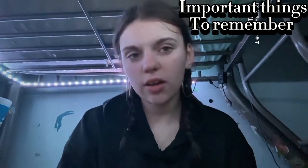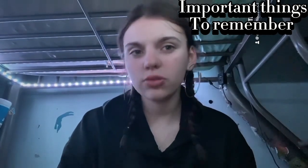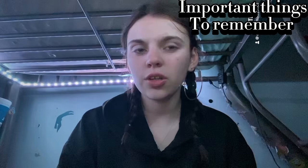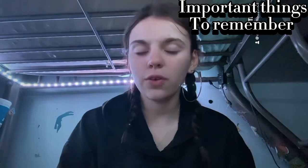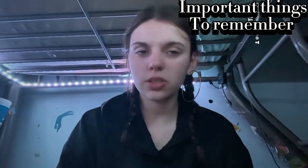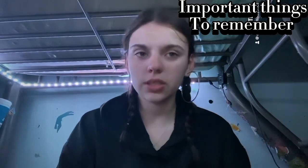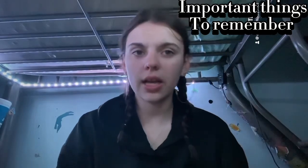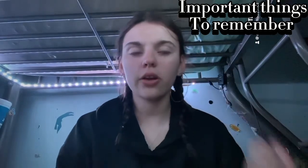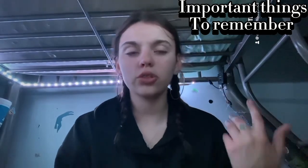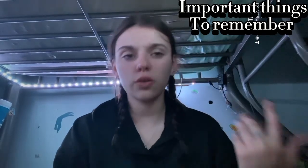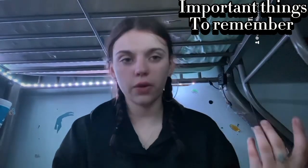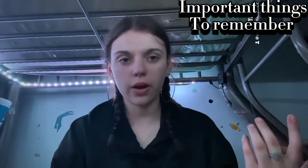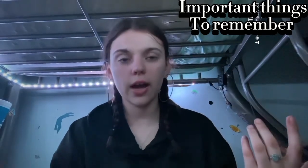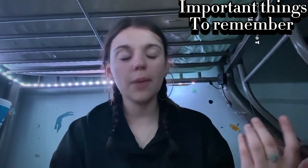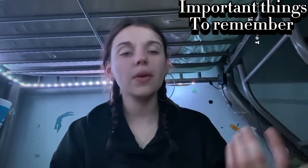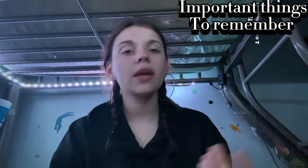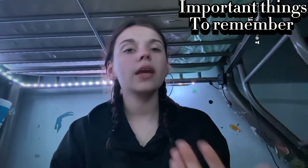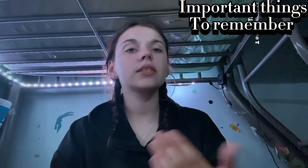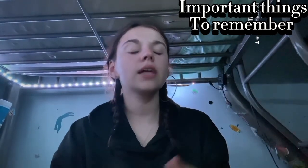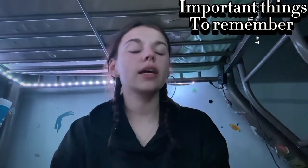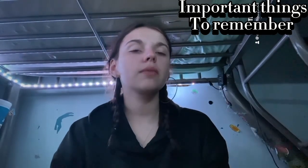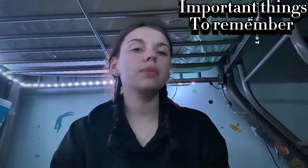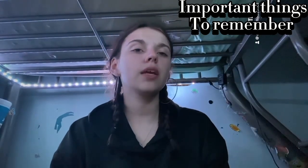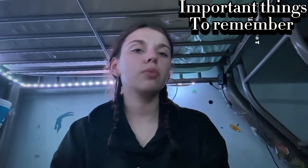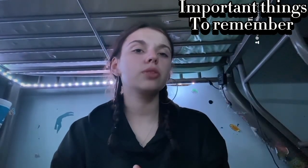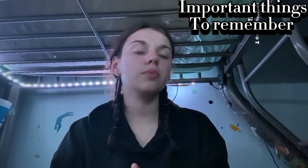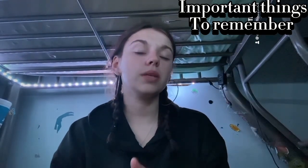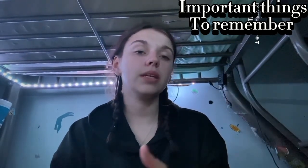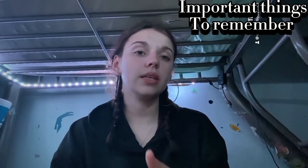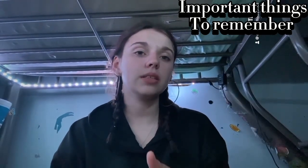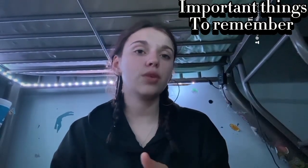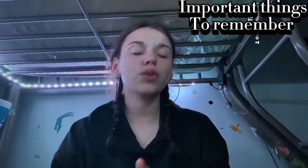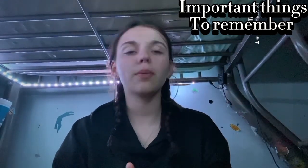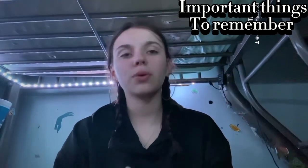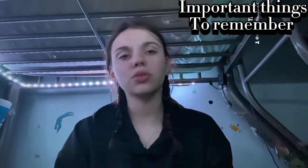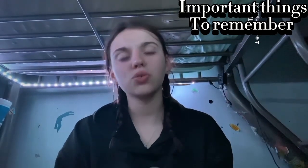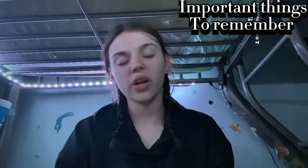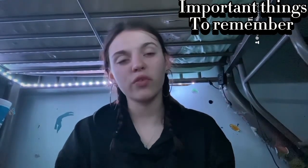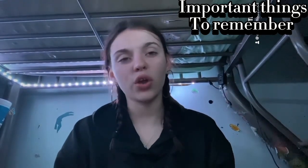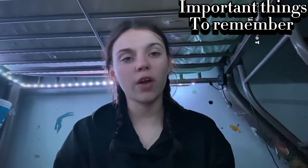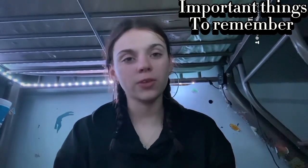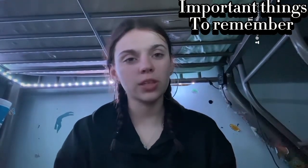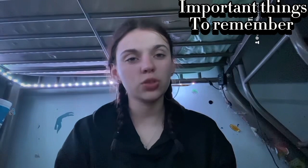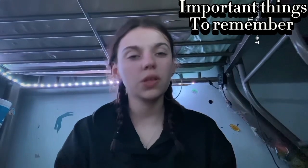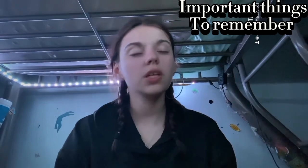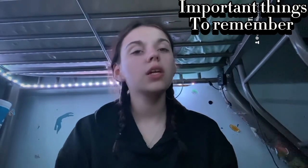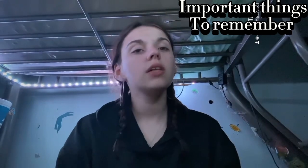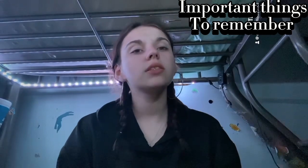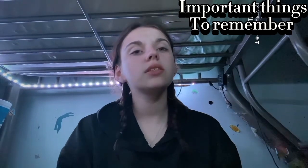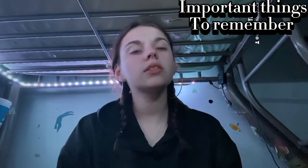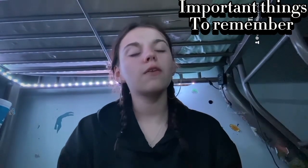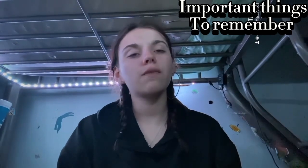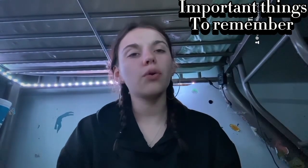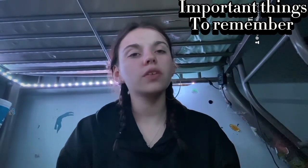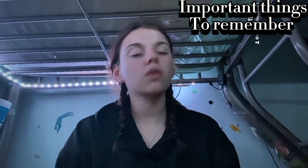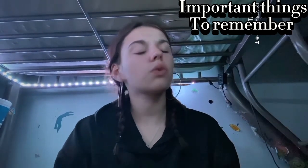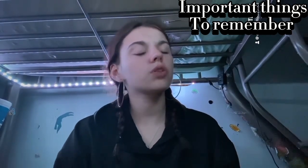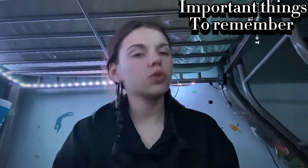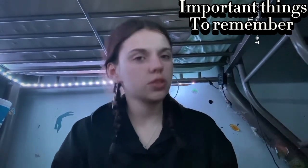too far to the side, or too far up, it's not going to be able to be easy for that person you are having a conversation with to focus on what you are